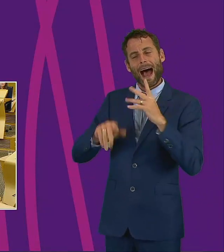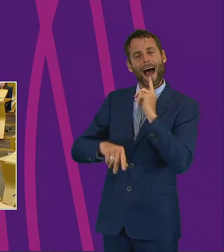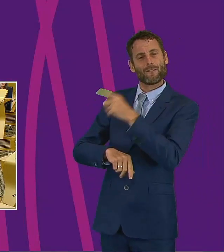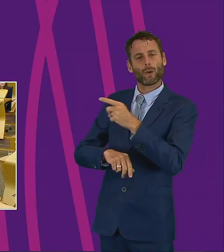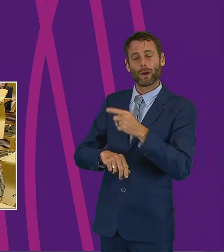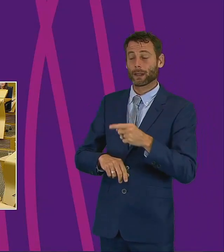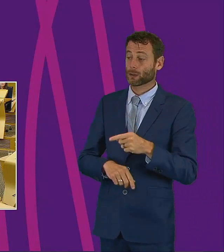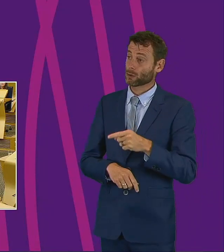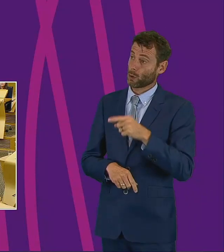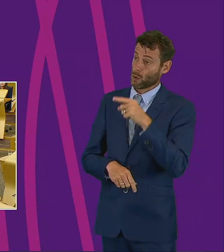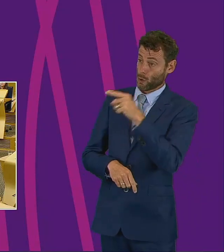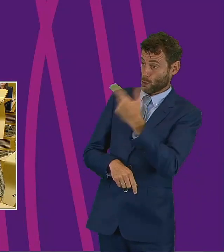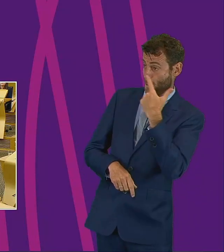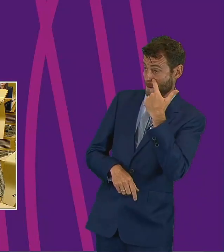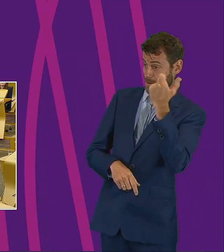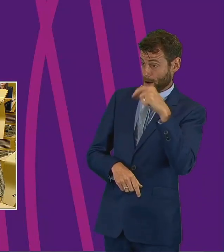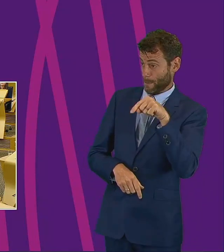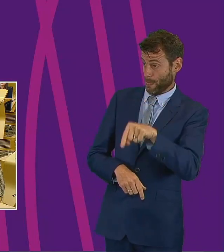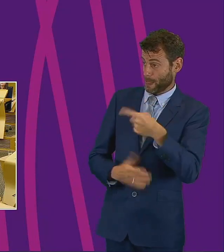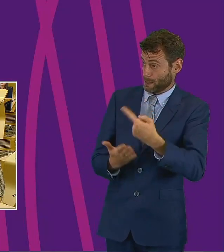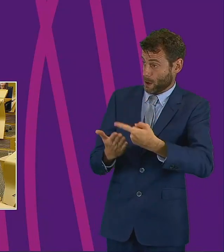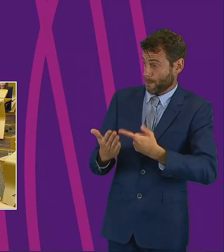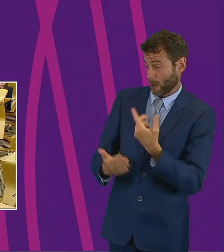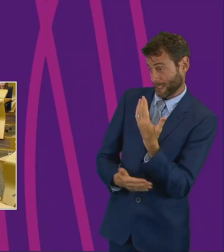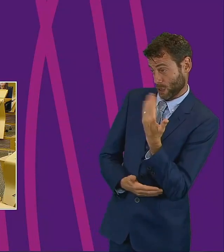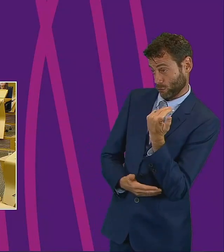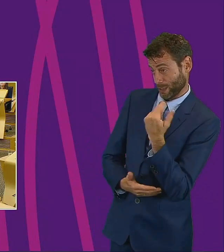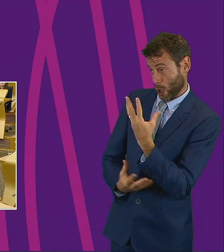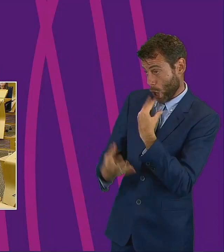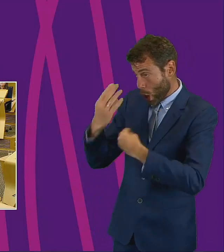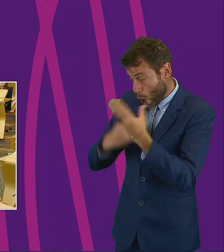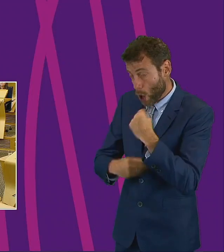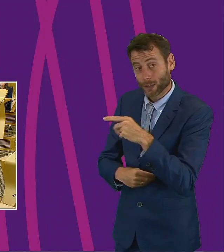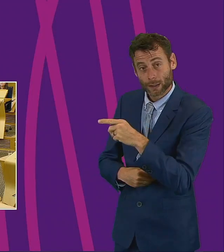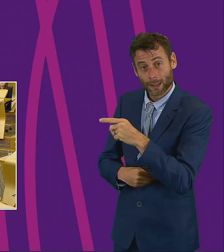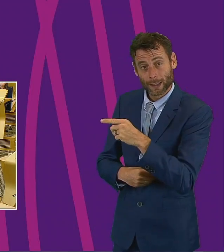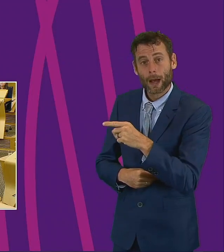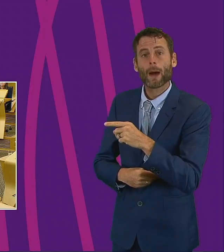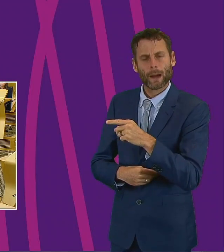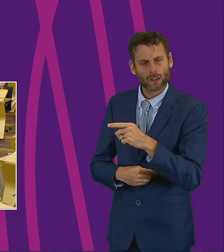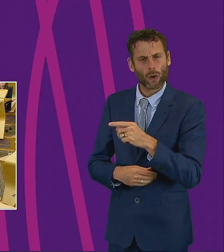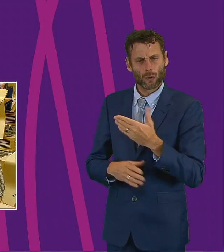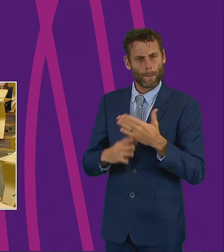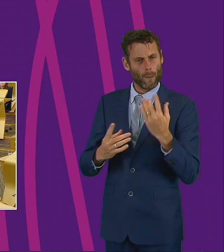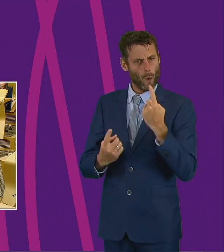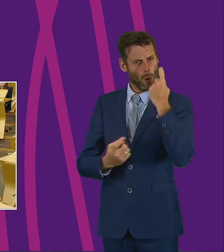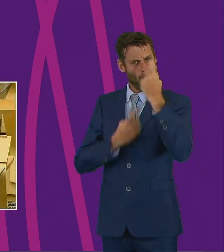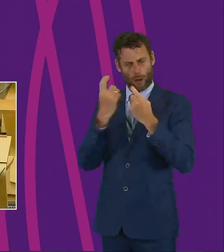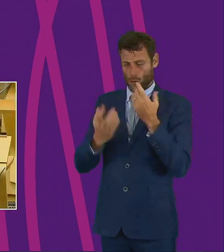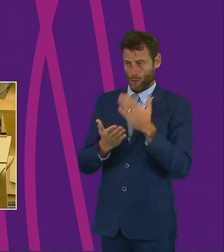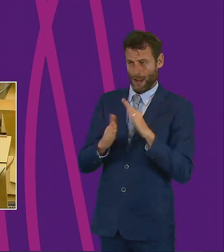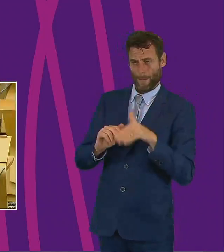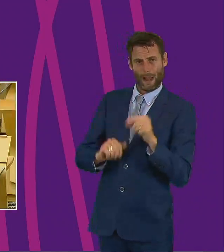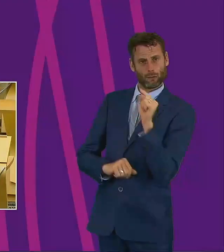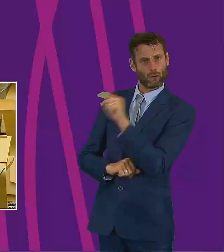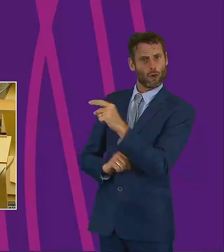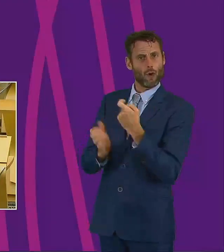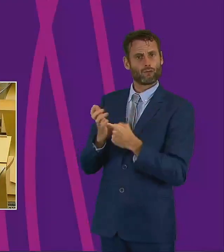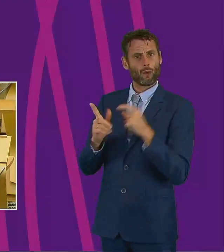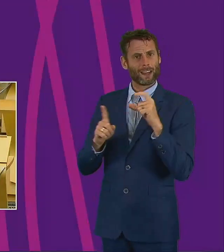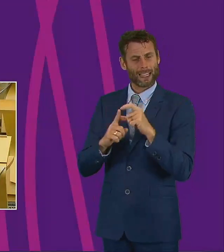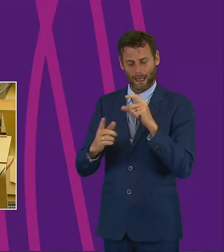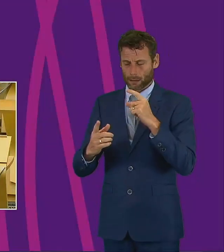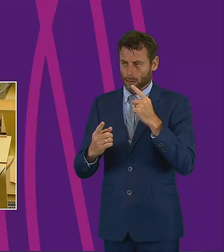only learned about this policy in the past couple of weeks, then I think that raises more questions about Ruth Davidson's attention to